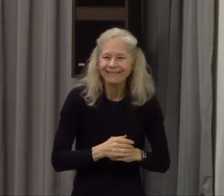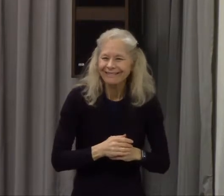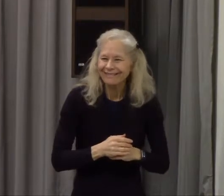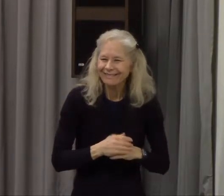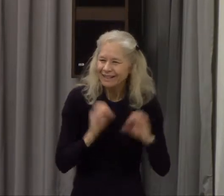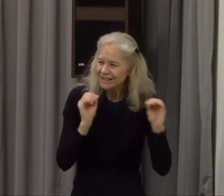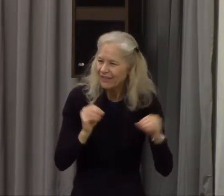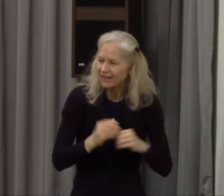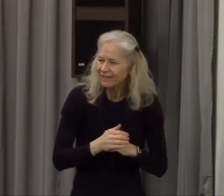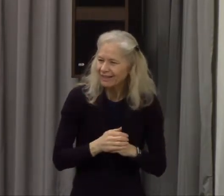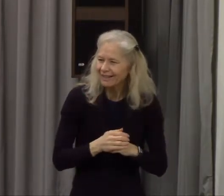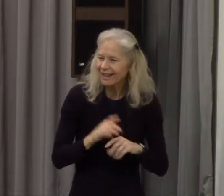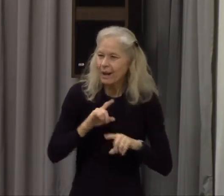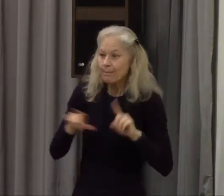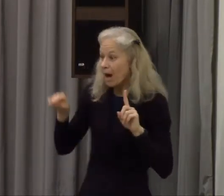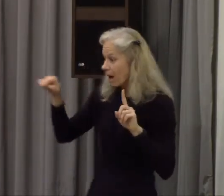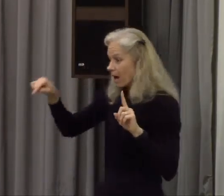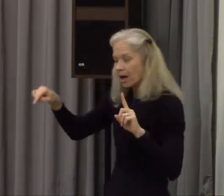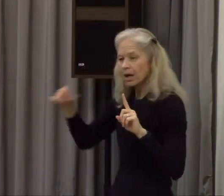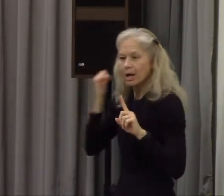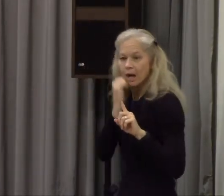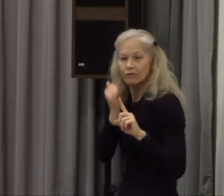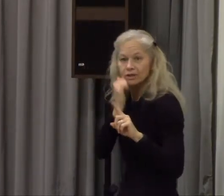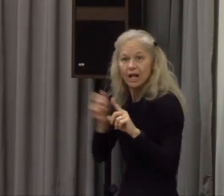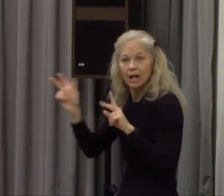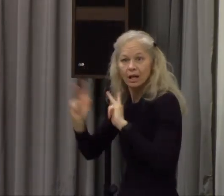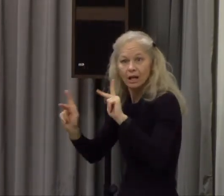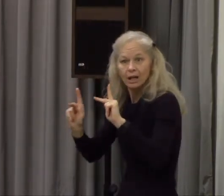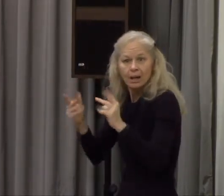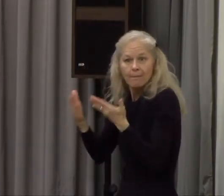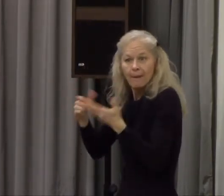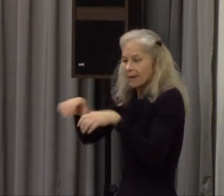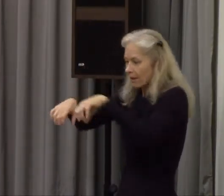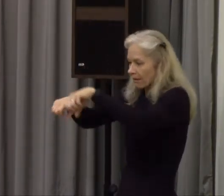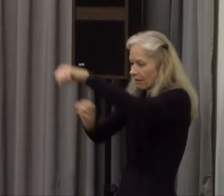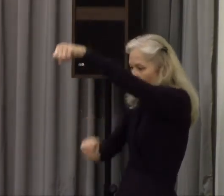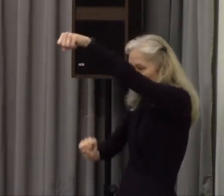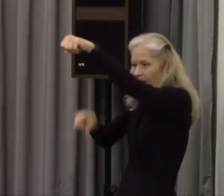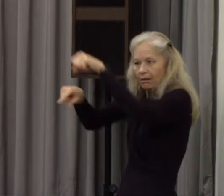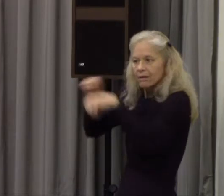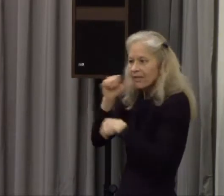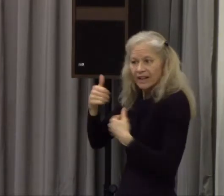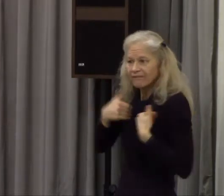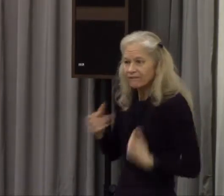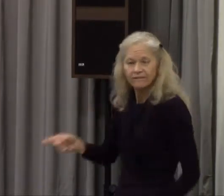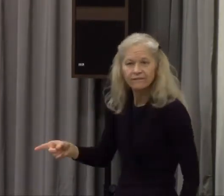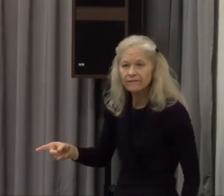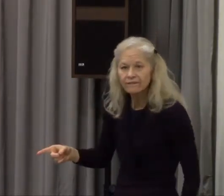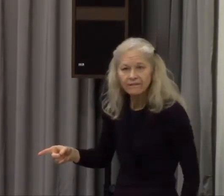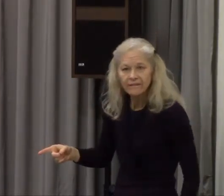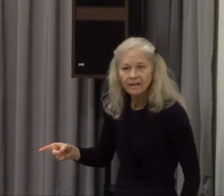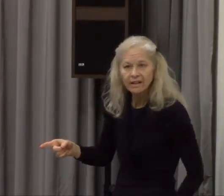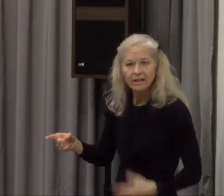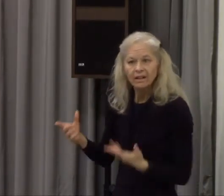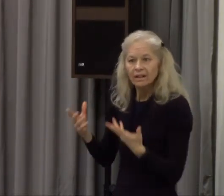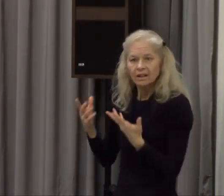scripture, maybe they read what you read to them and what they could get from the synagogues and stuff. But when they heard this